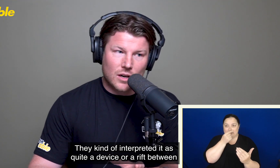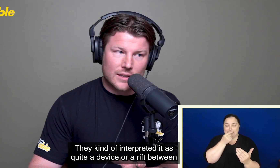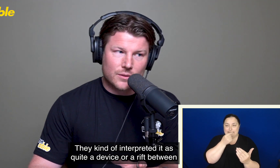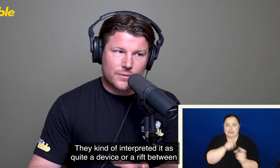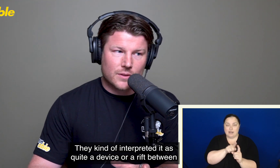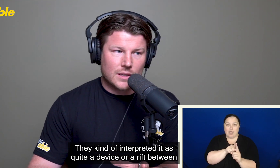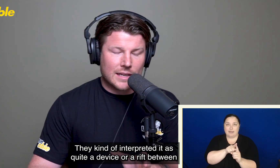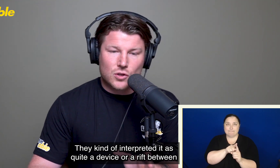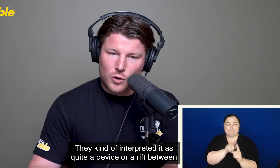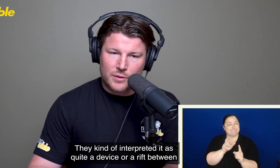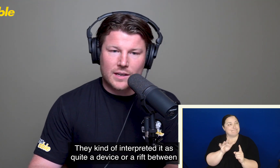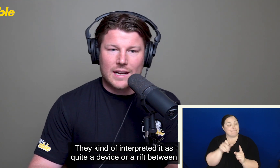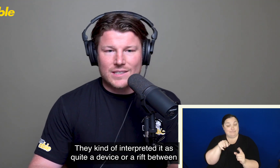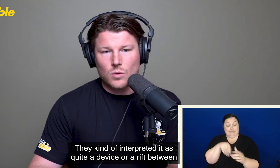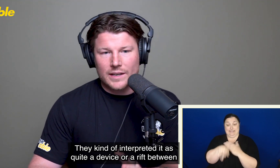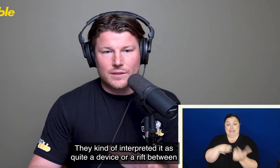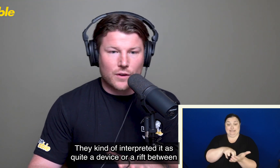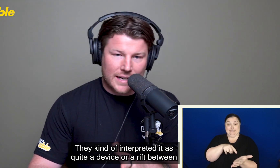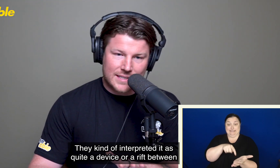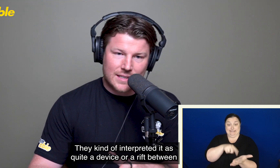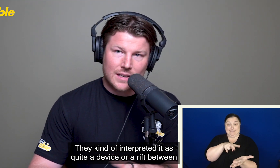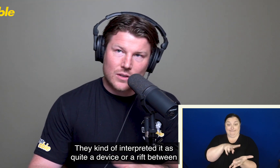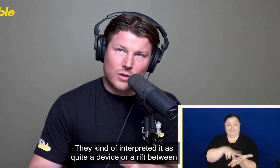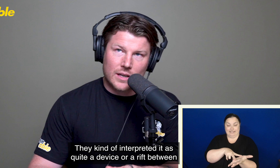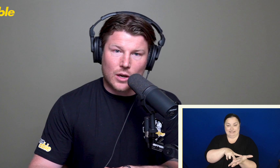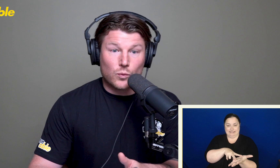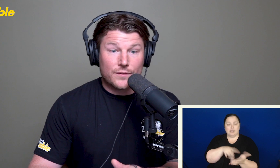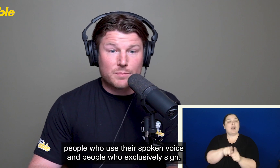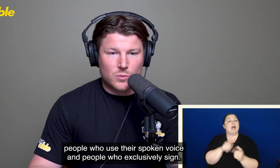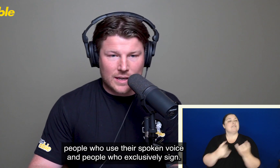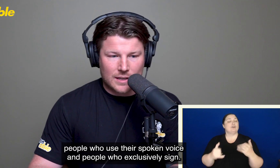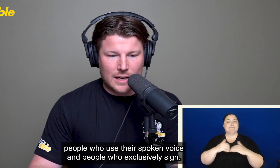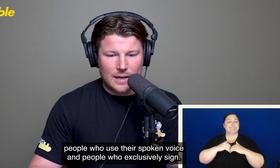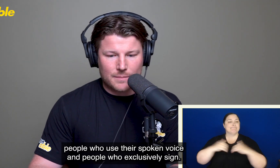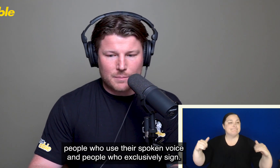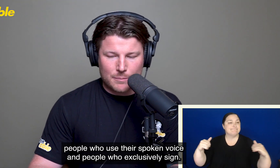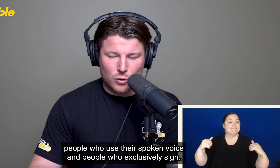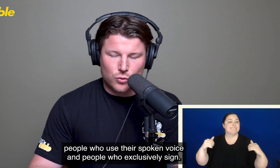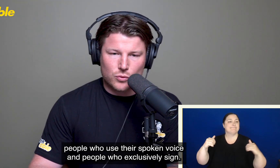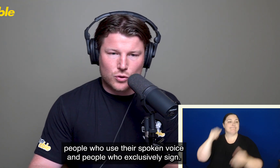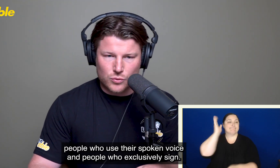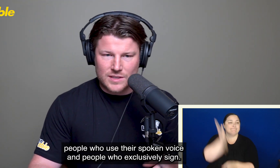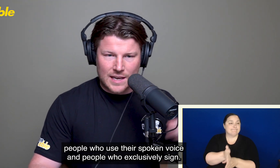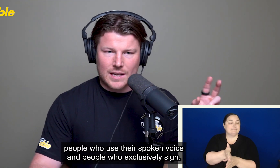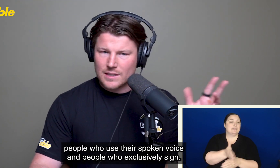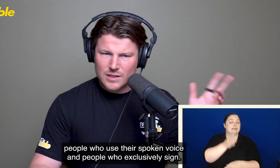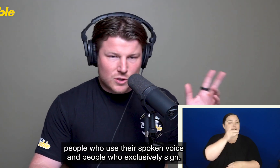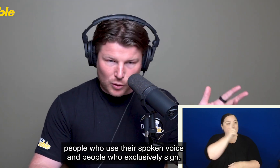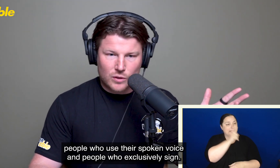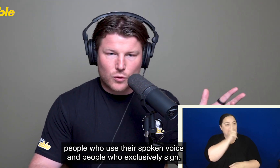they kind of interpreted it as quite a device or a rift between people who use